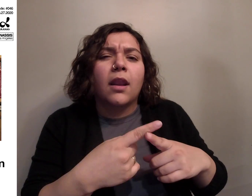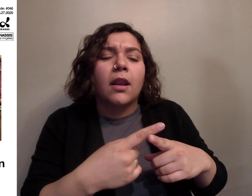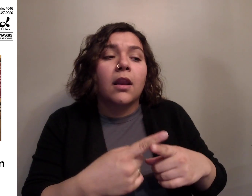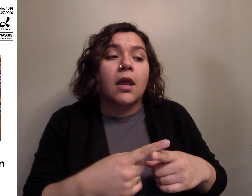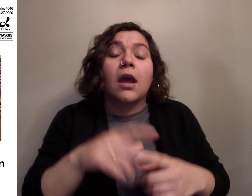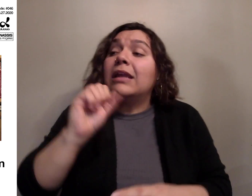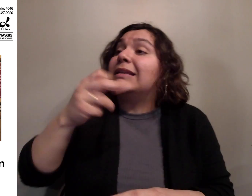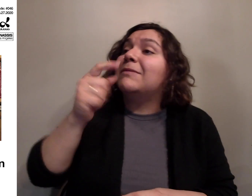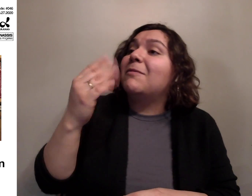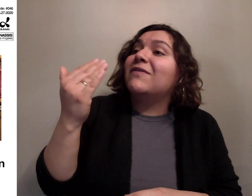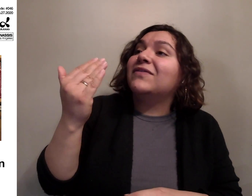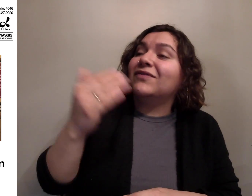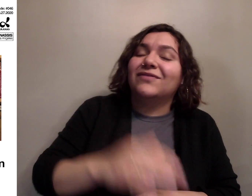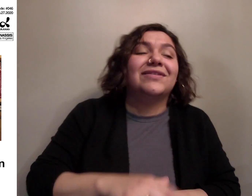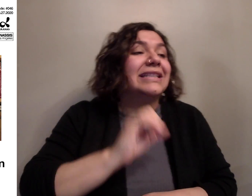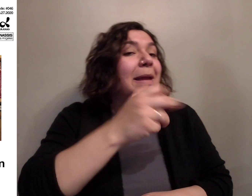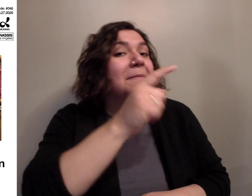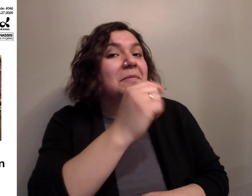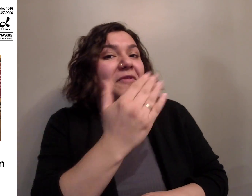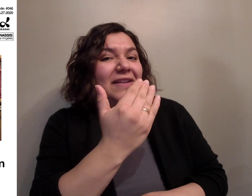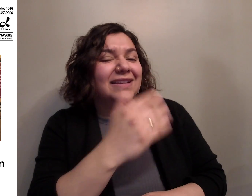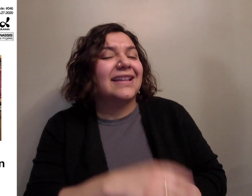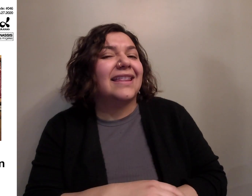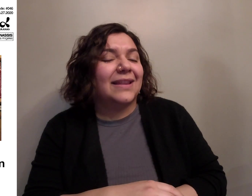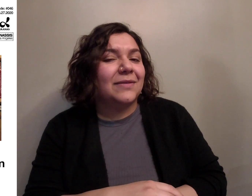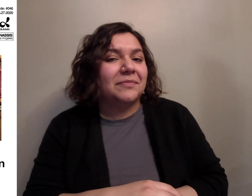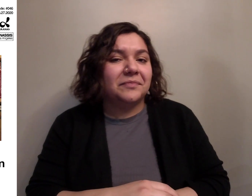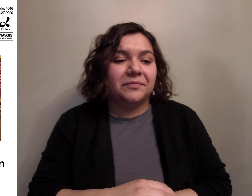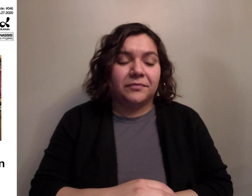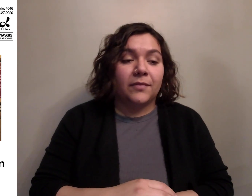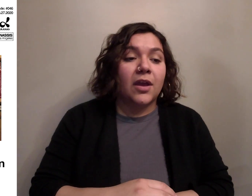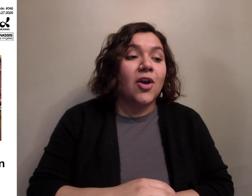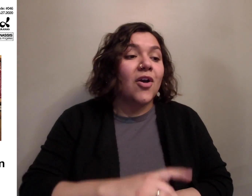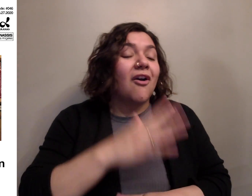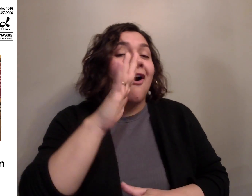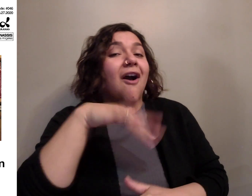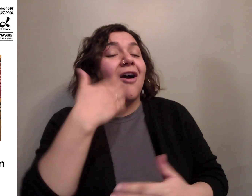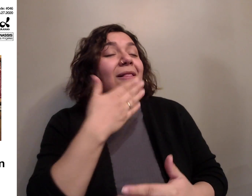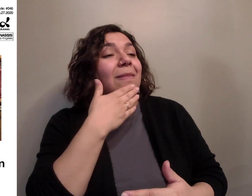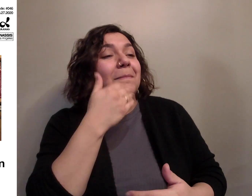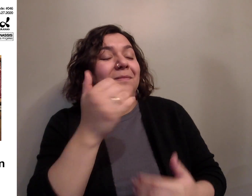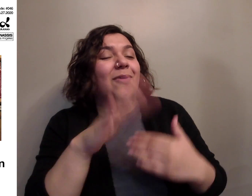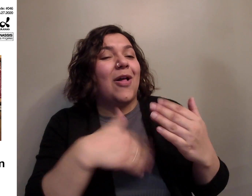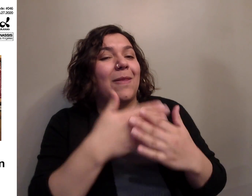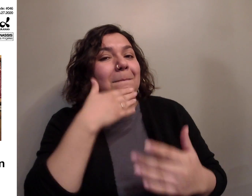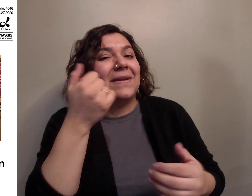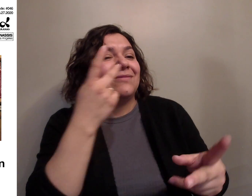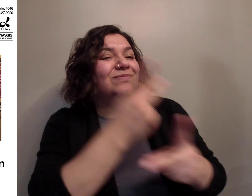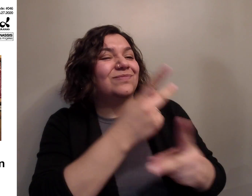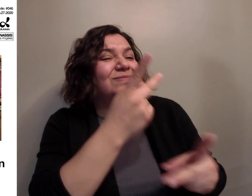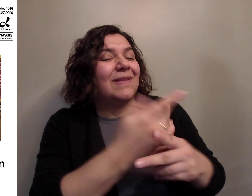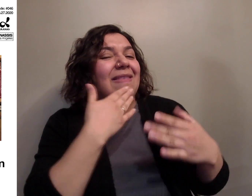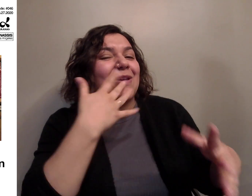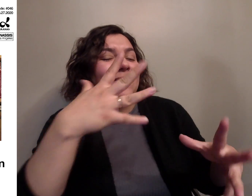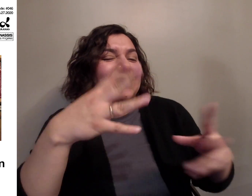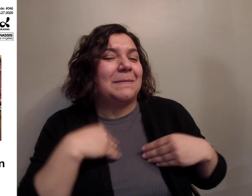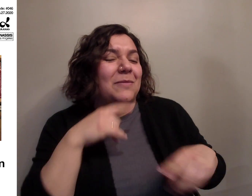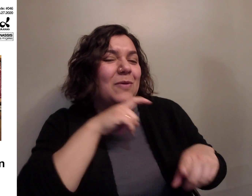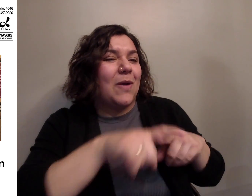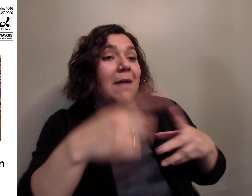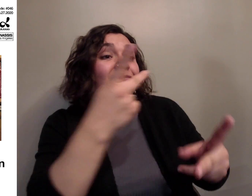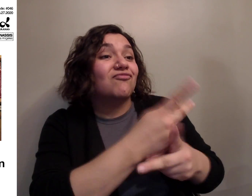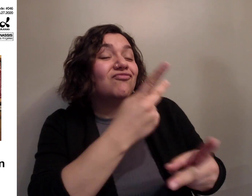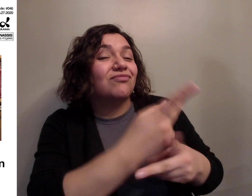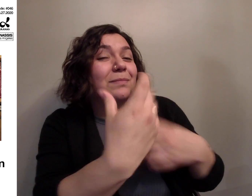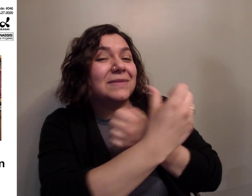it coming out? September 15th. September 15th. Anticipated date. All the best to you, and thank you so